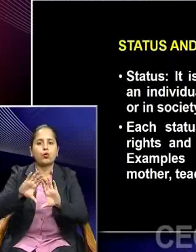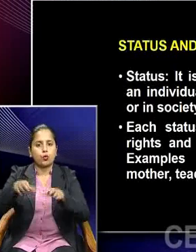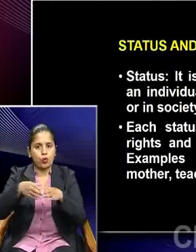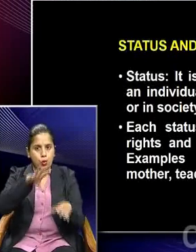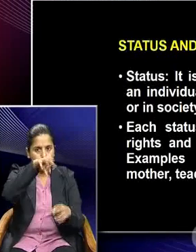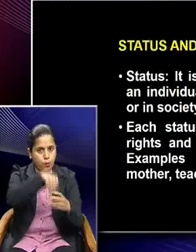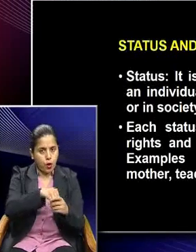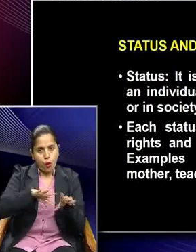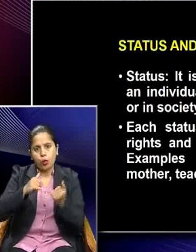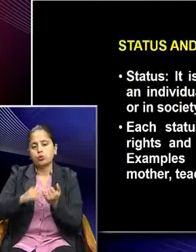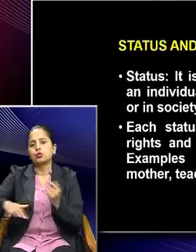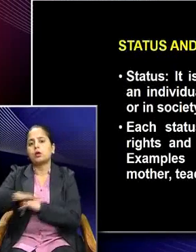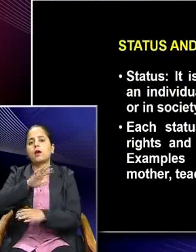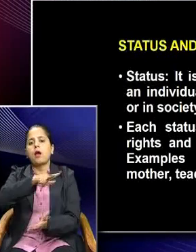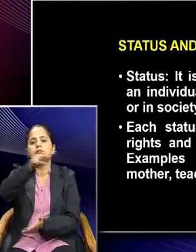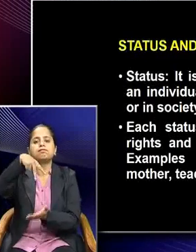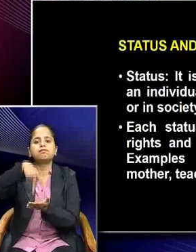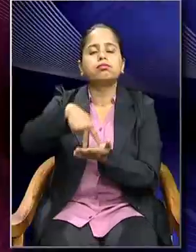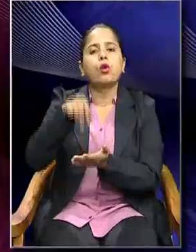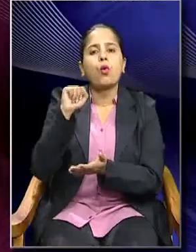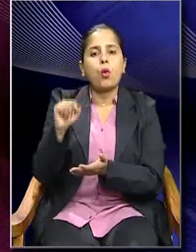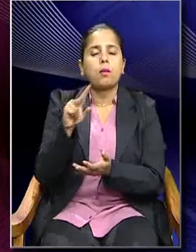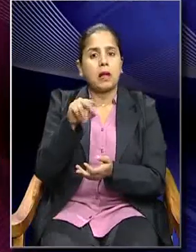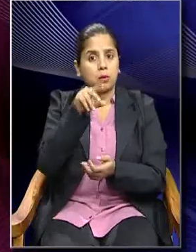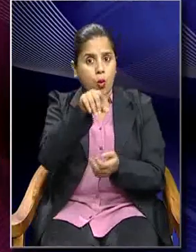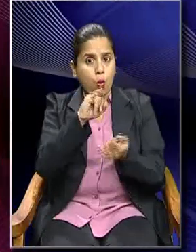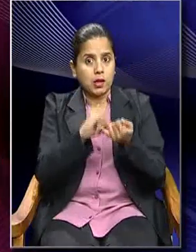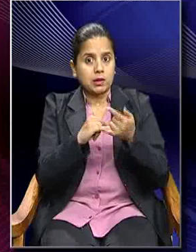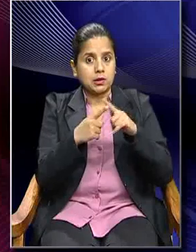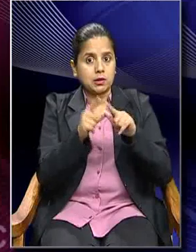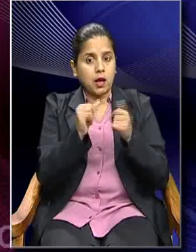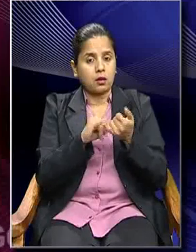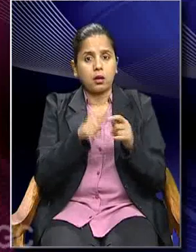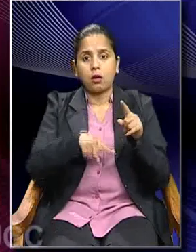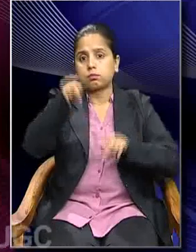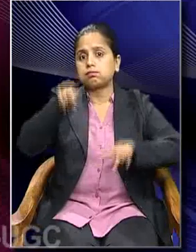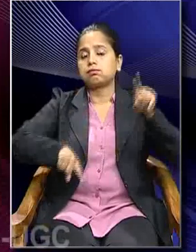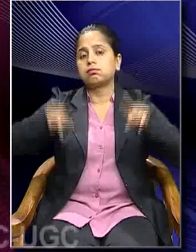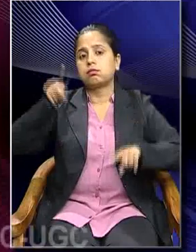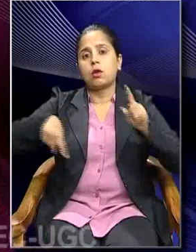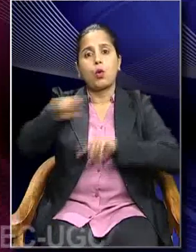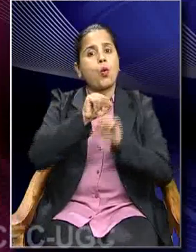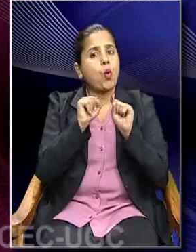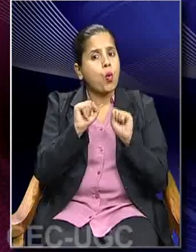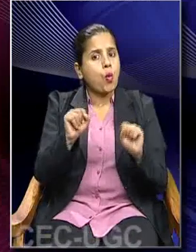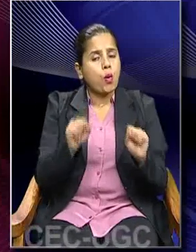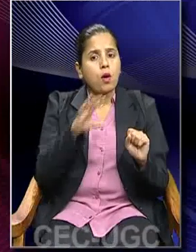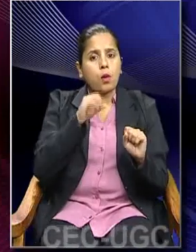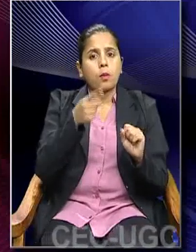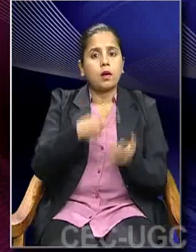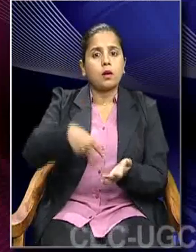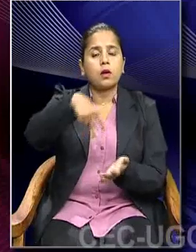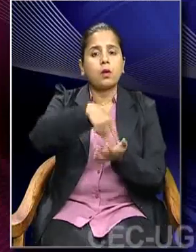a society. That is, your status will vary according to your standing in